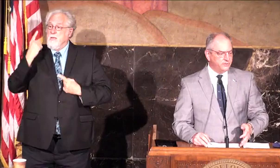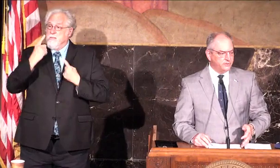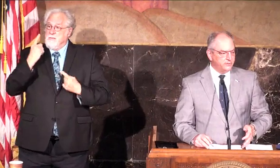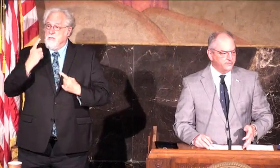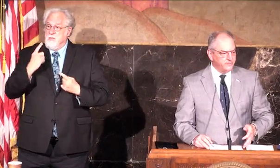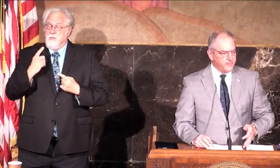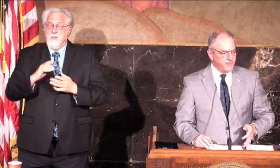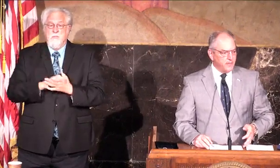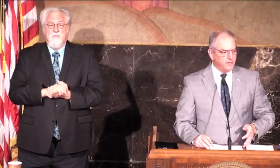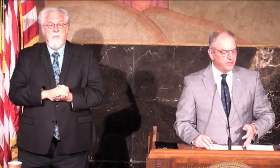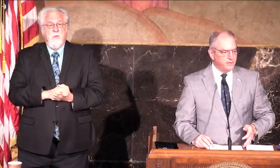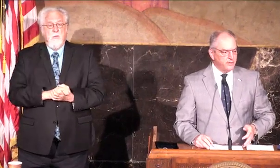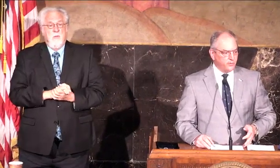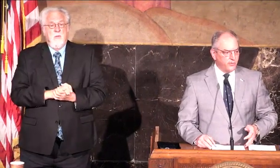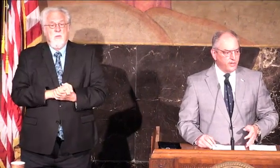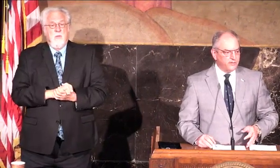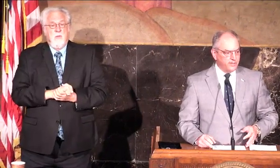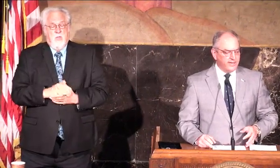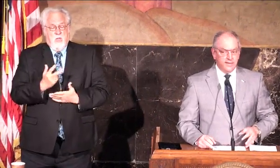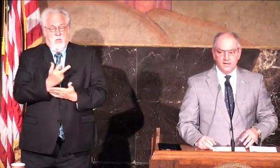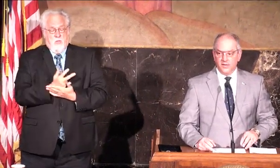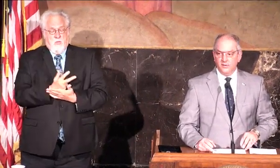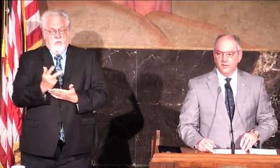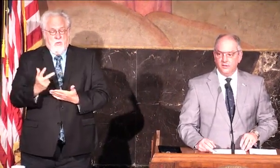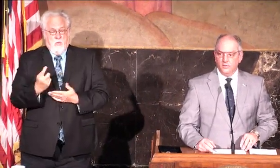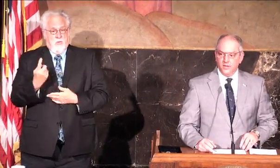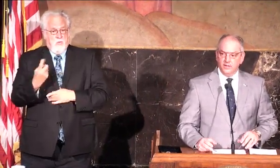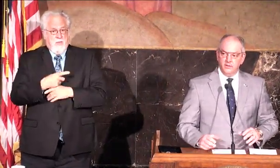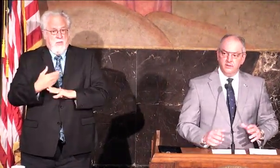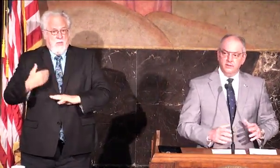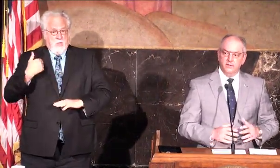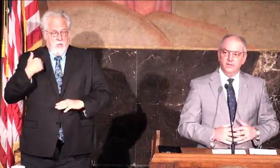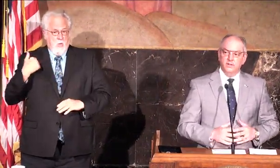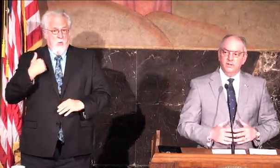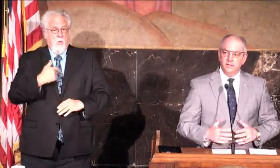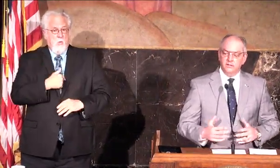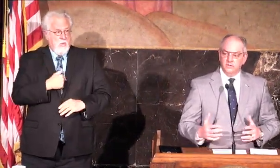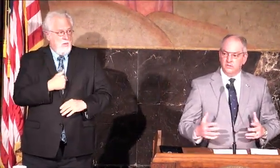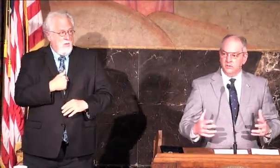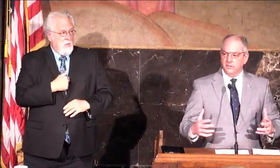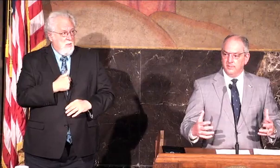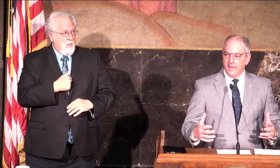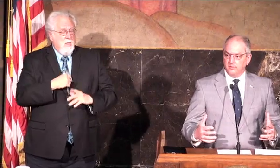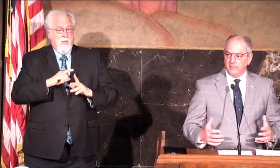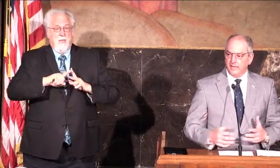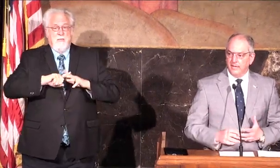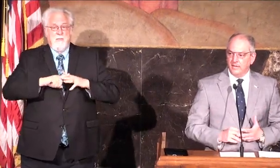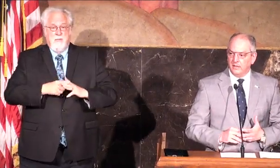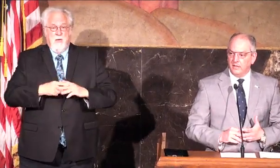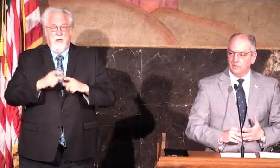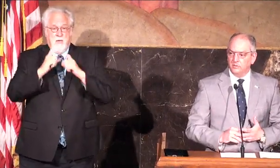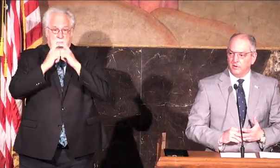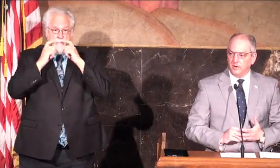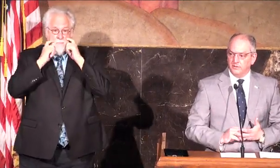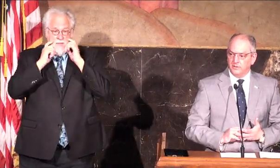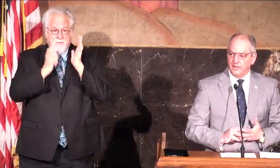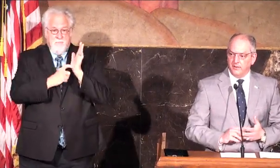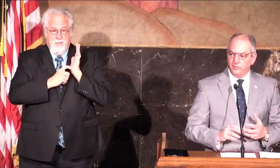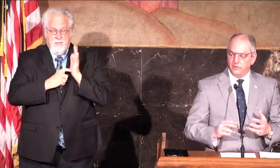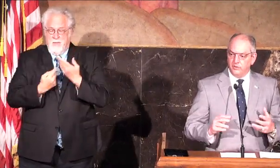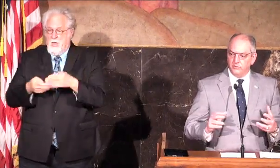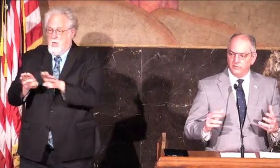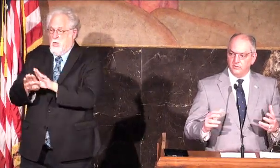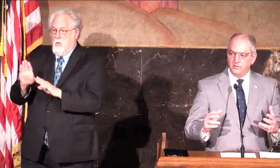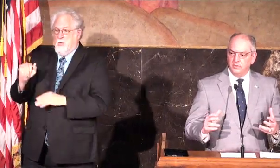that it was 3 weeks and a day ago that we instituted the mask mandate, closed bars,